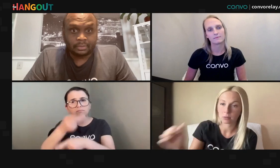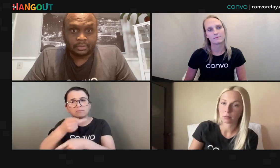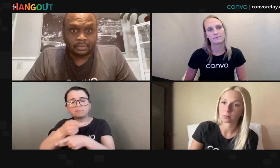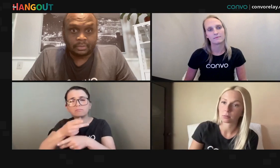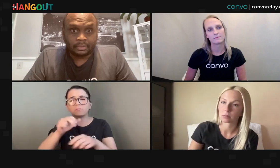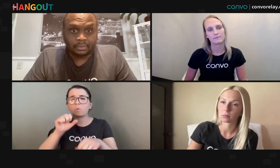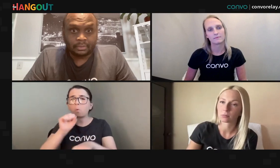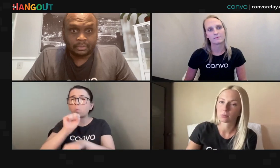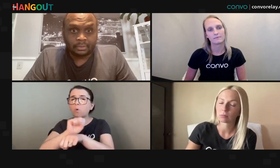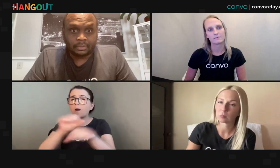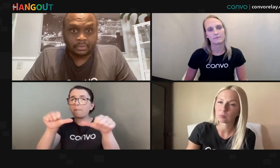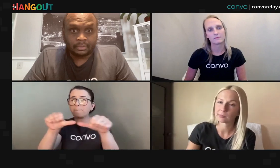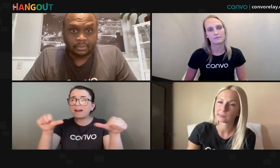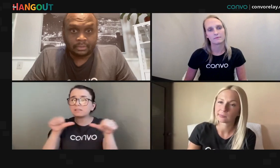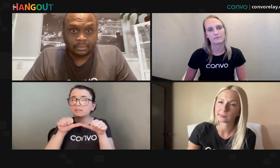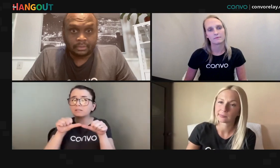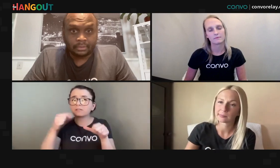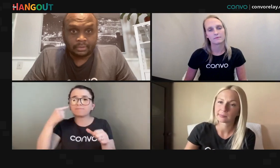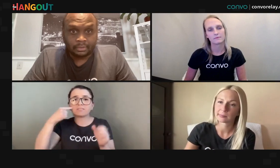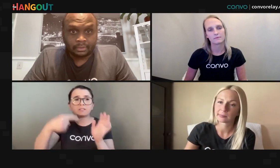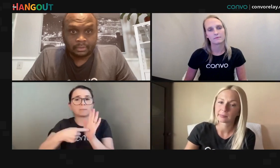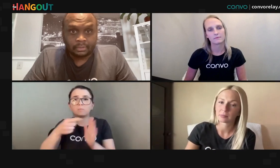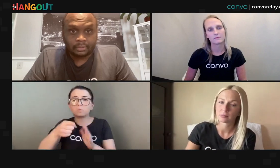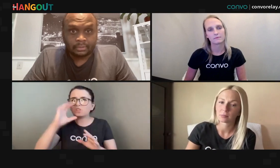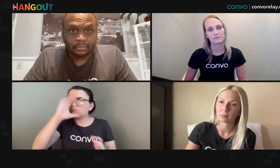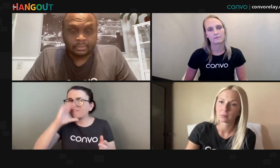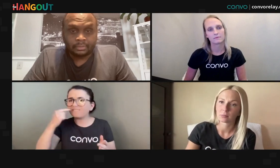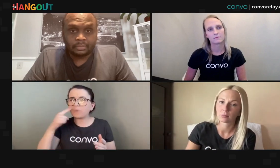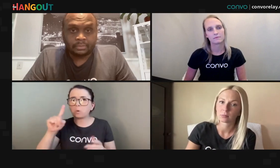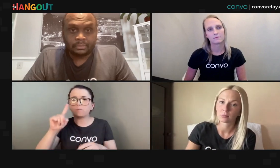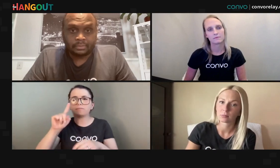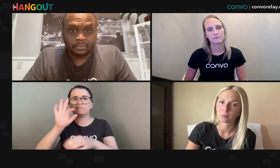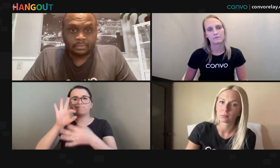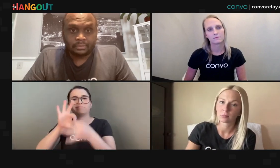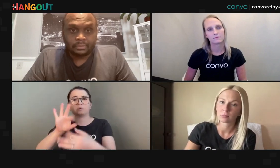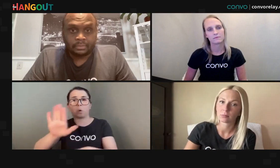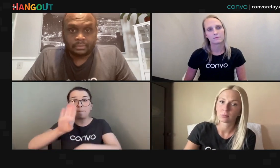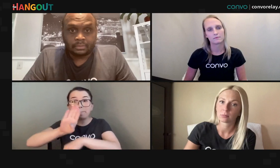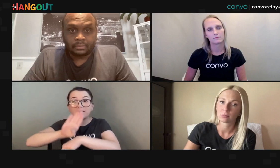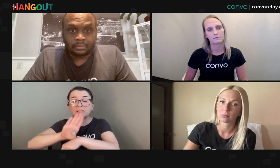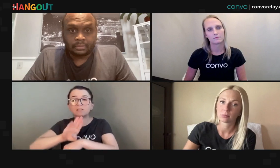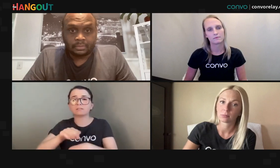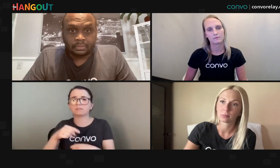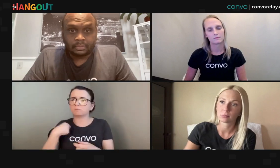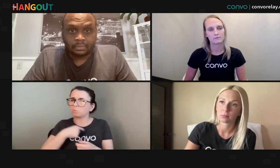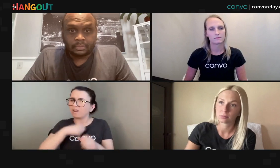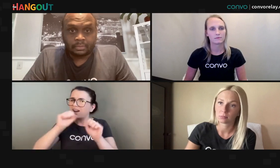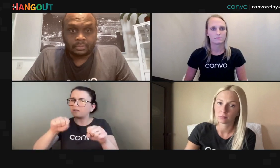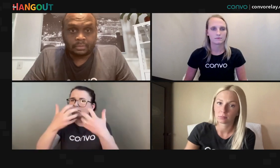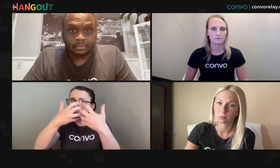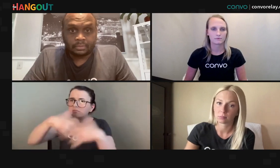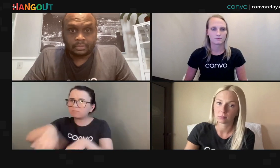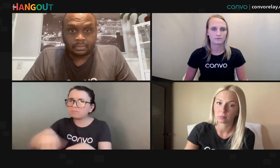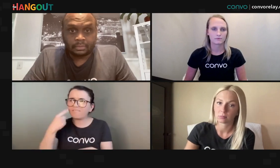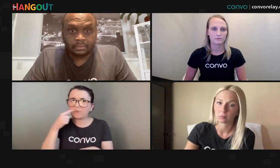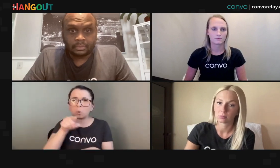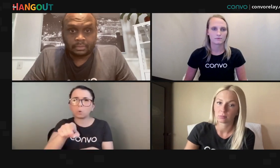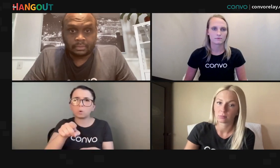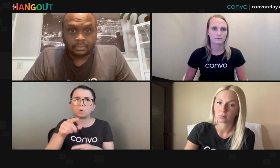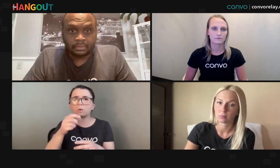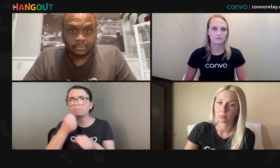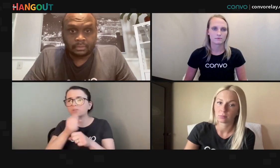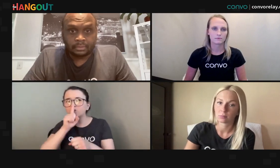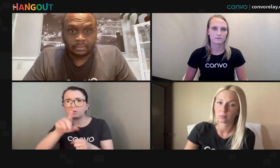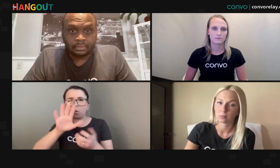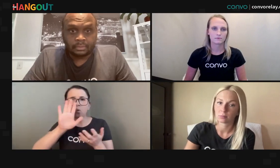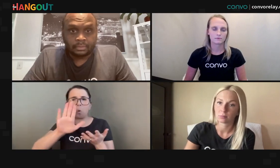unaware that we can keep a workplace. So let's say you're in search of something